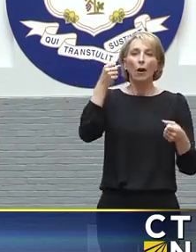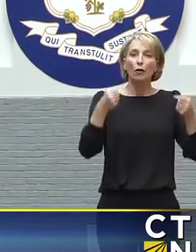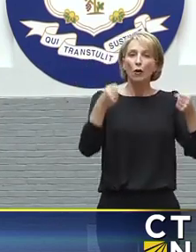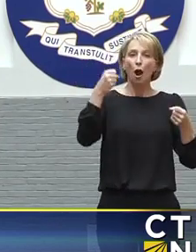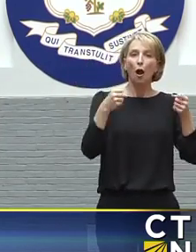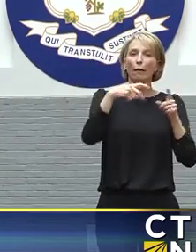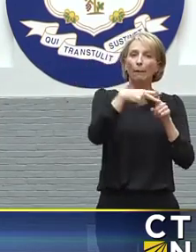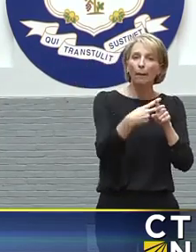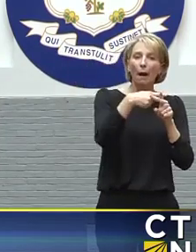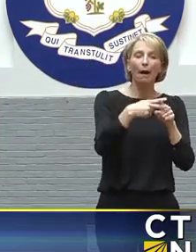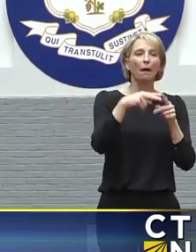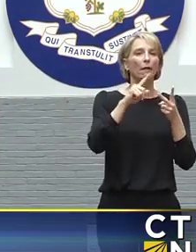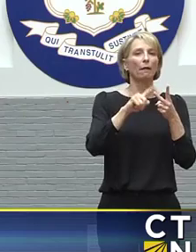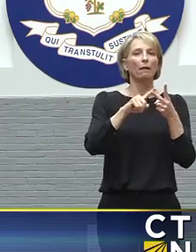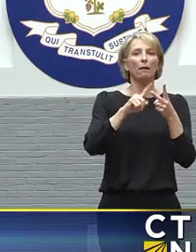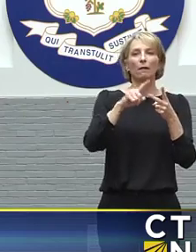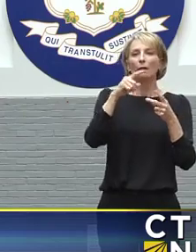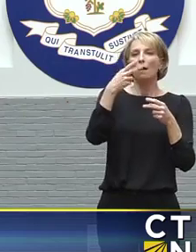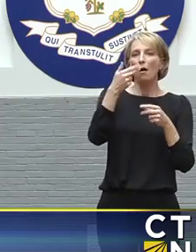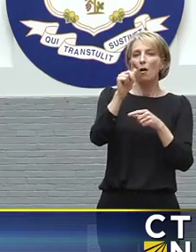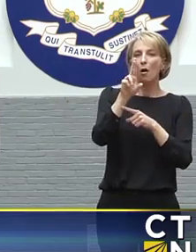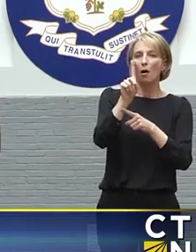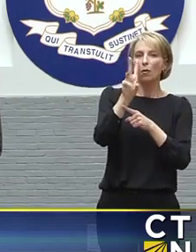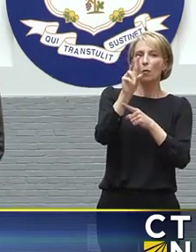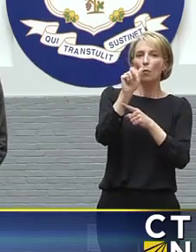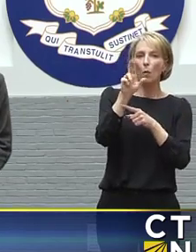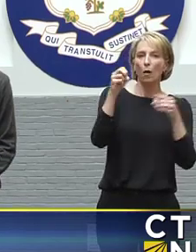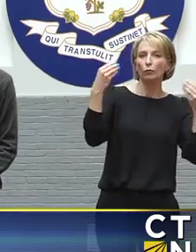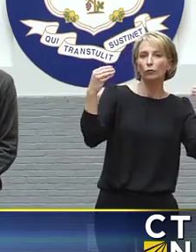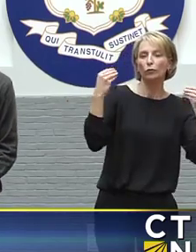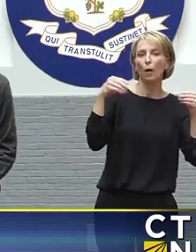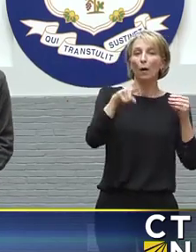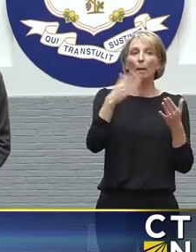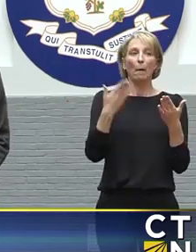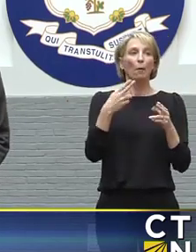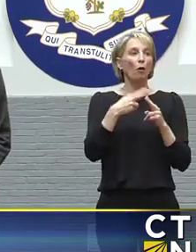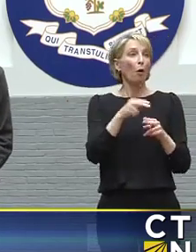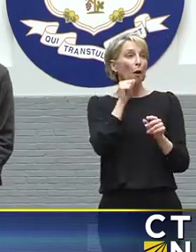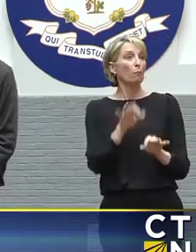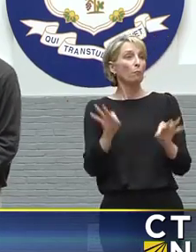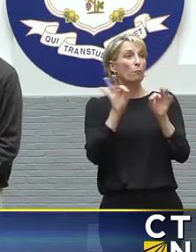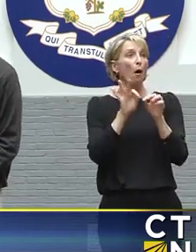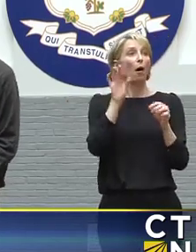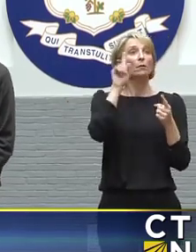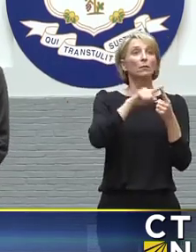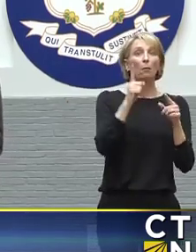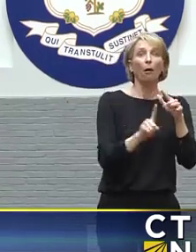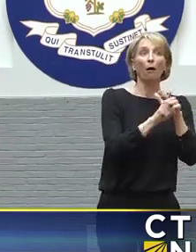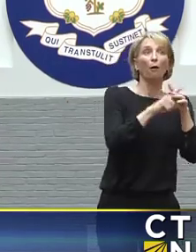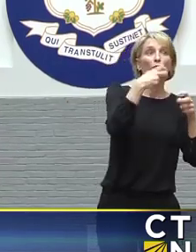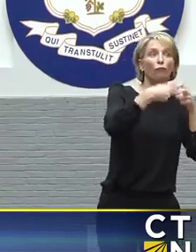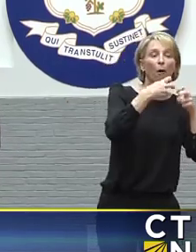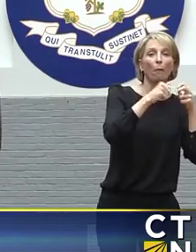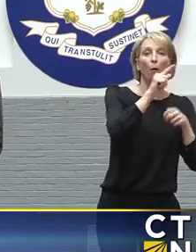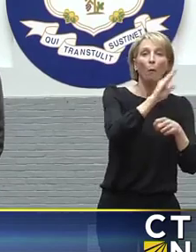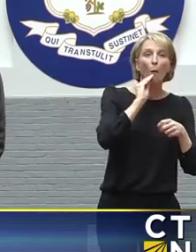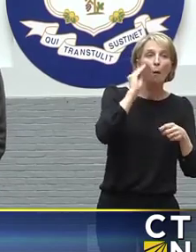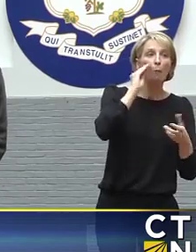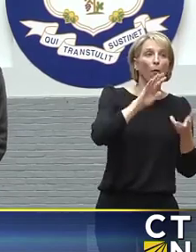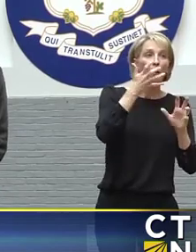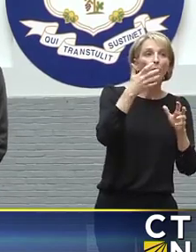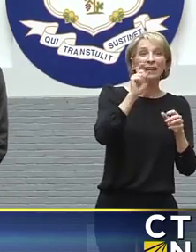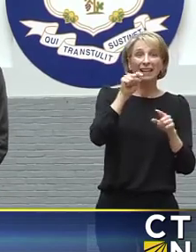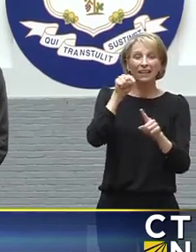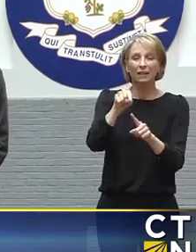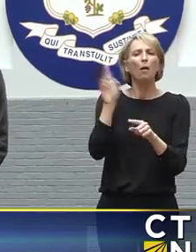are not essential unless they are because your seat doesn't work? Yeah, we expect, so the question was auto repair, hardware stores, we